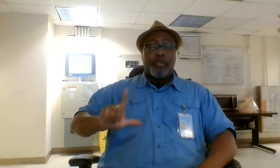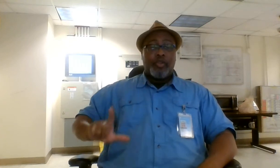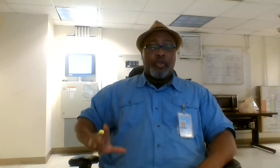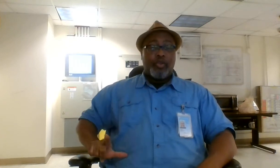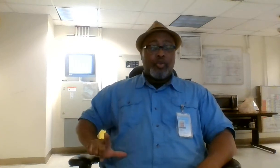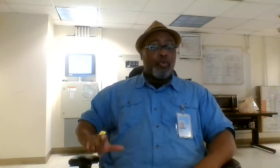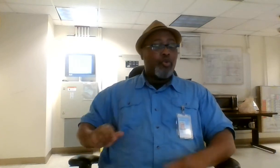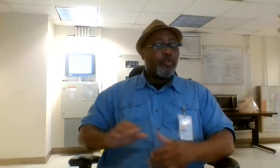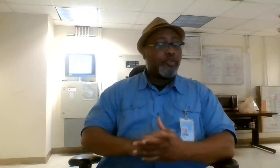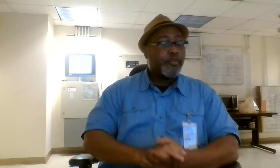Lord.